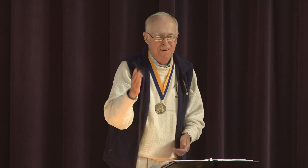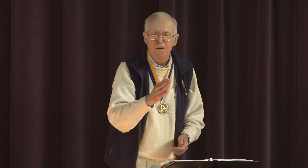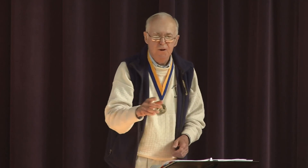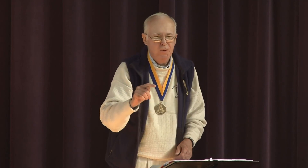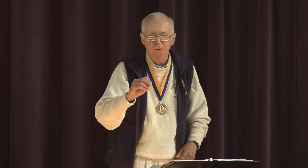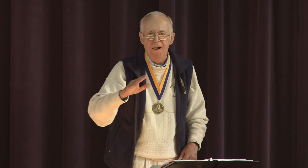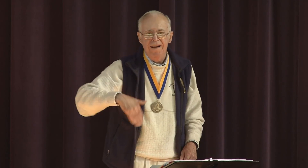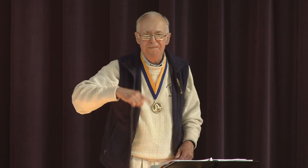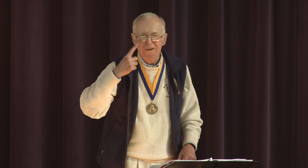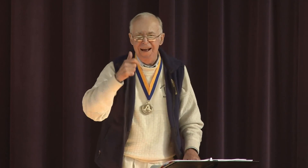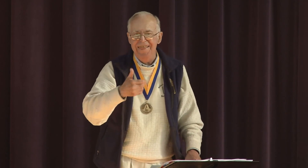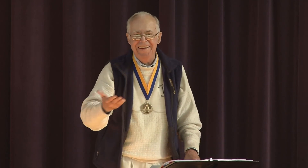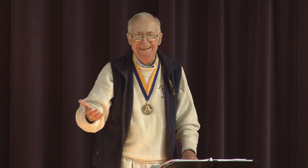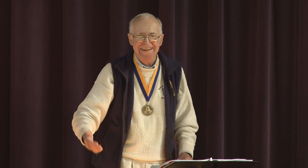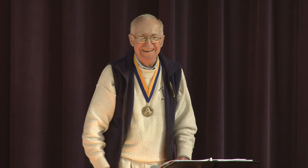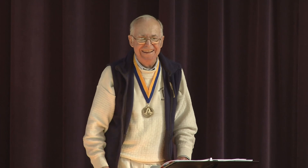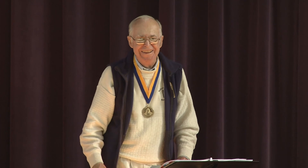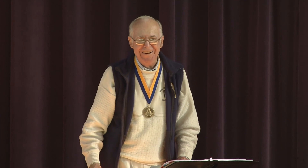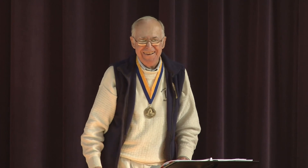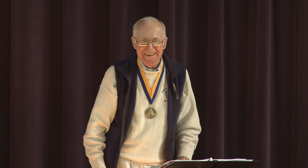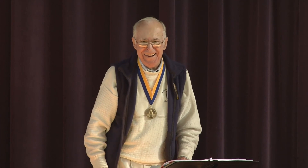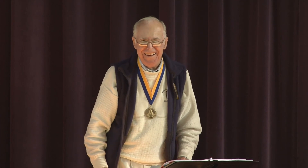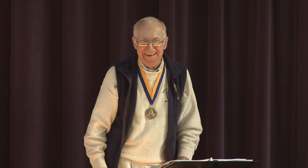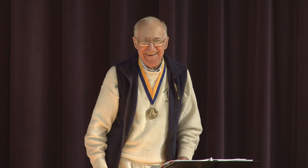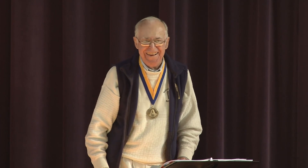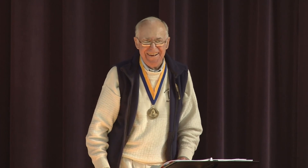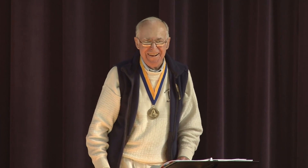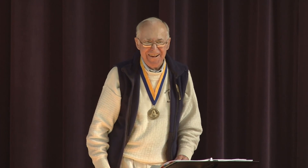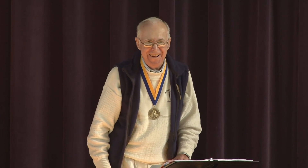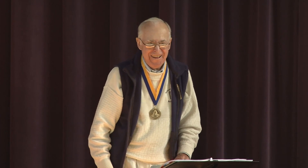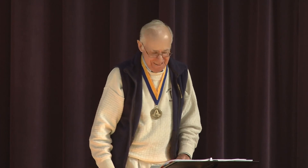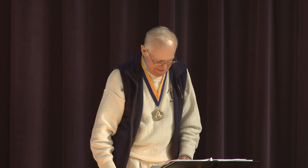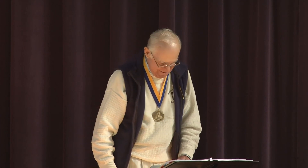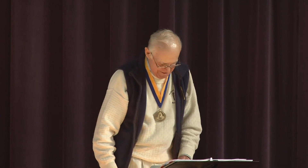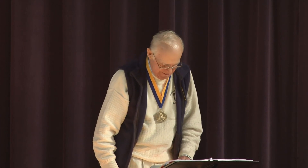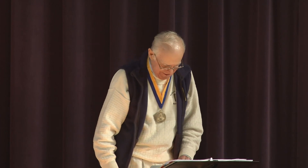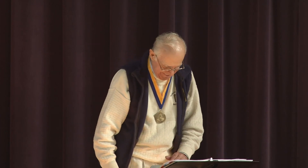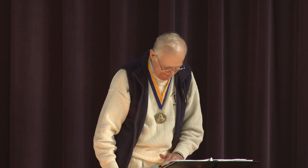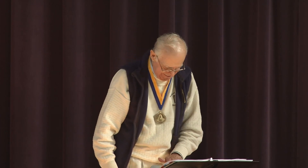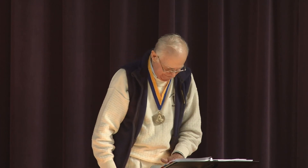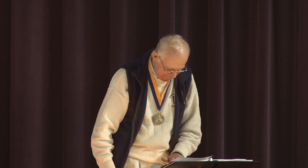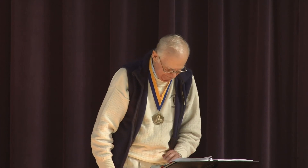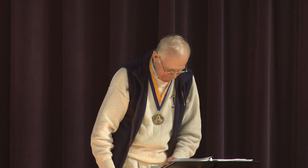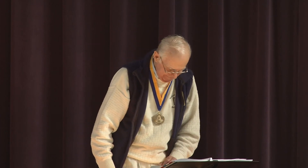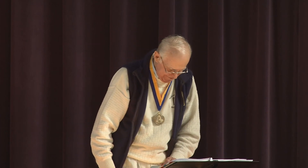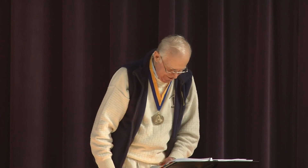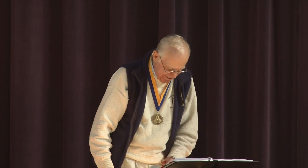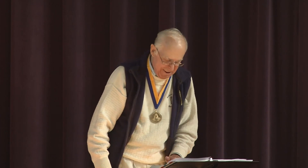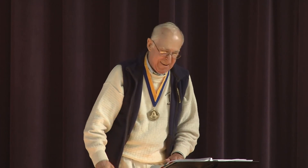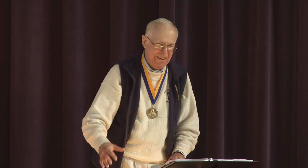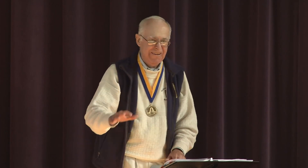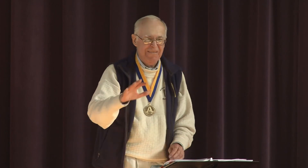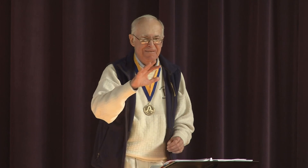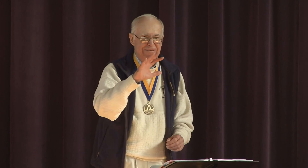proof beyond this that it's never too late for anything if we consider his legacy? And she was 6